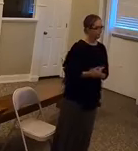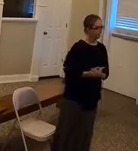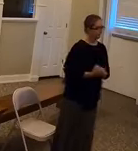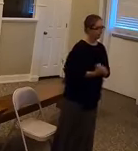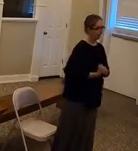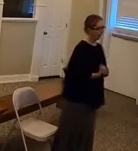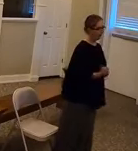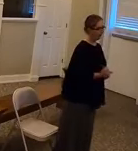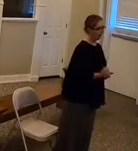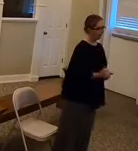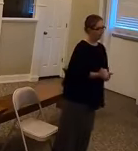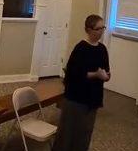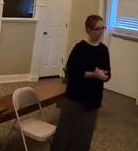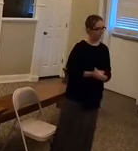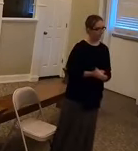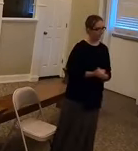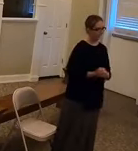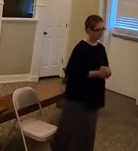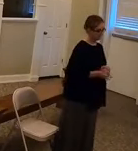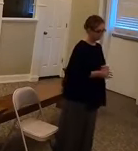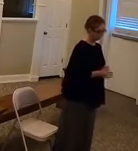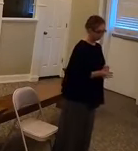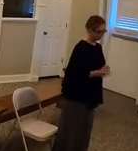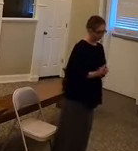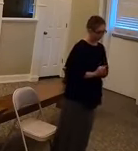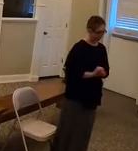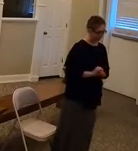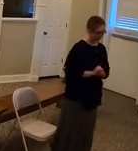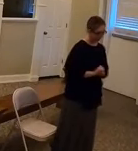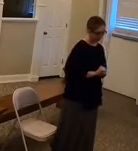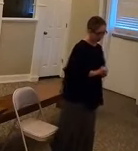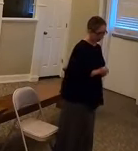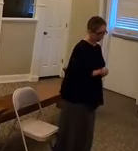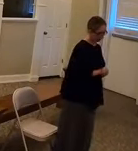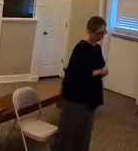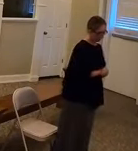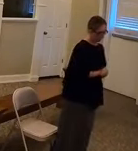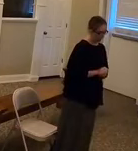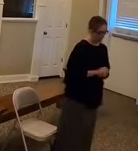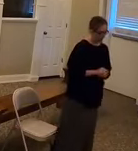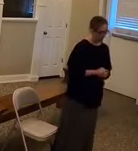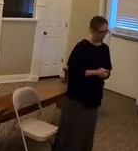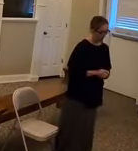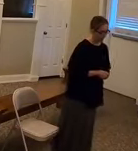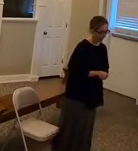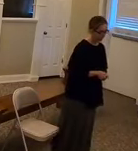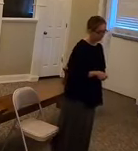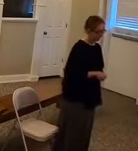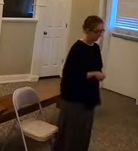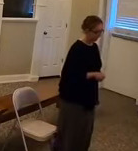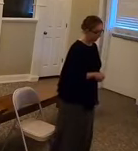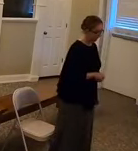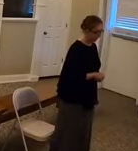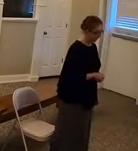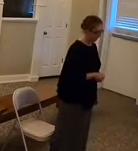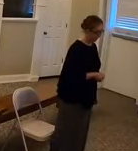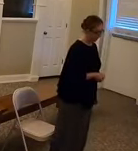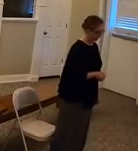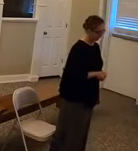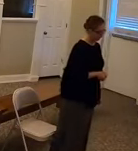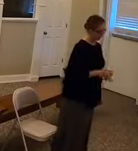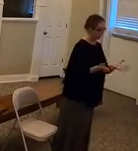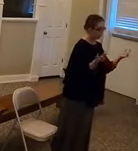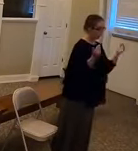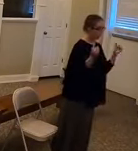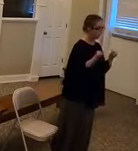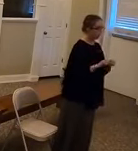in Jesus' name. Oh, I love you, I love you, I love you, Jesus.